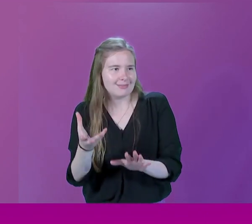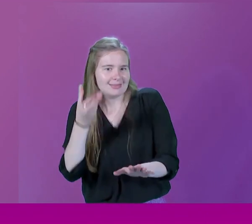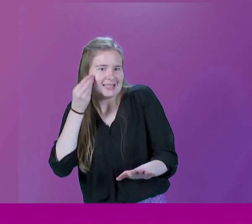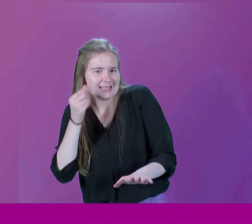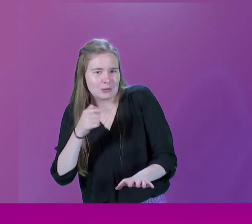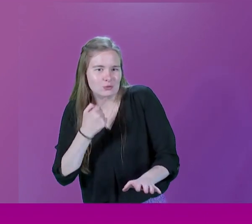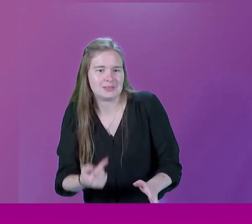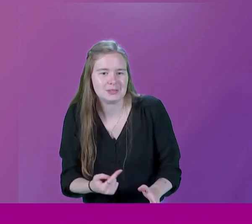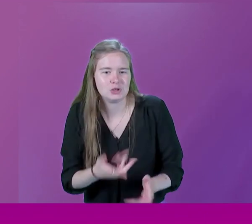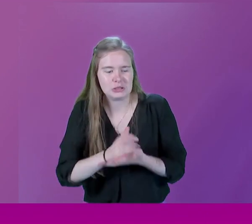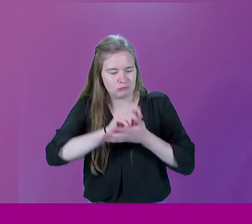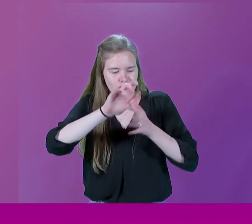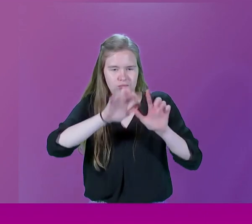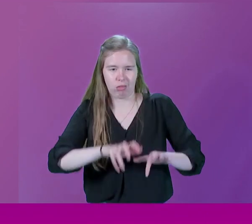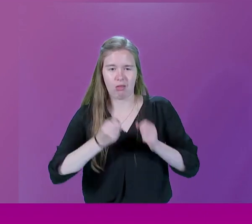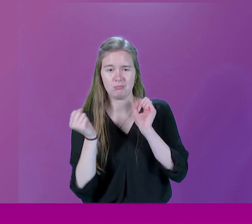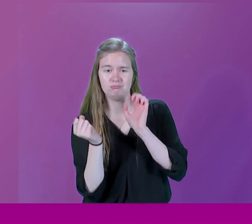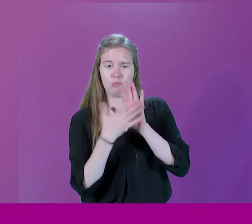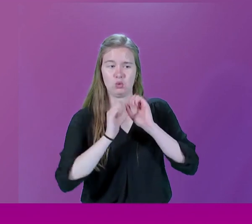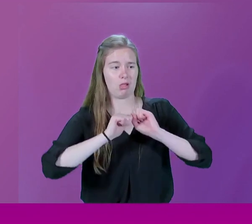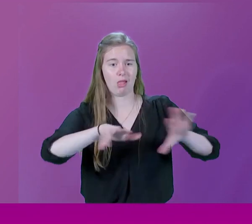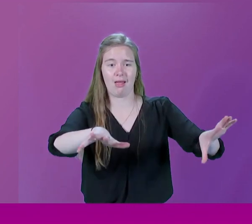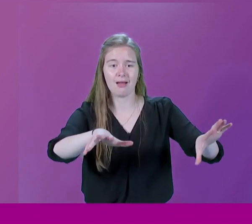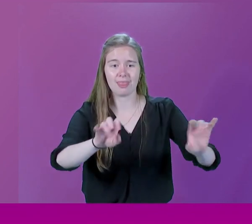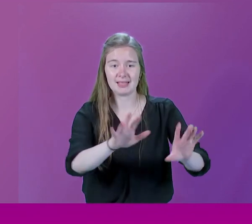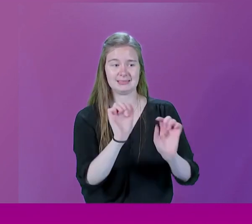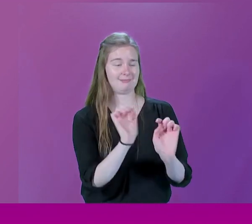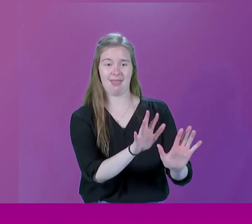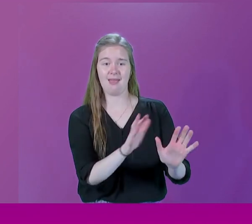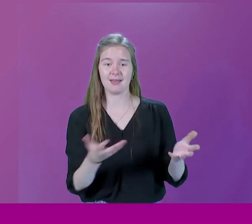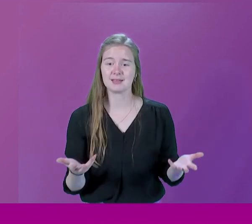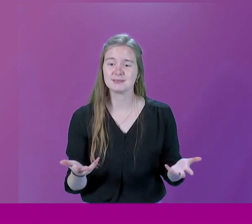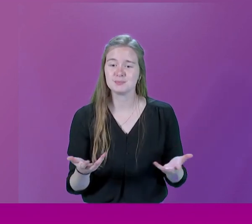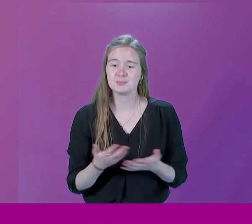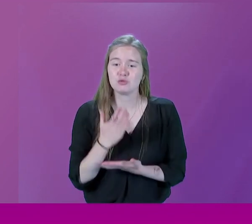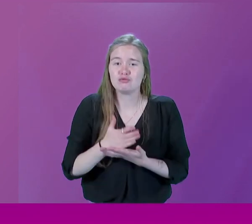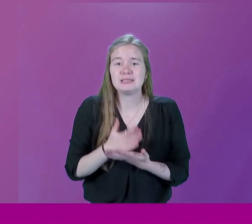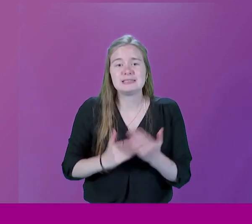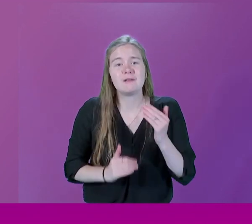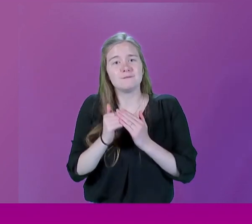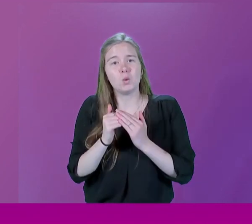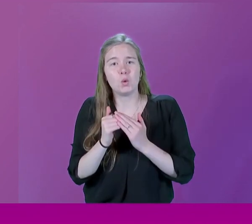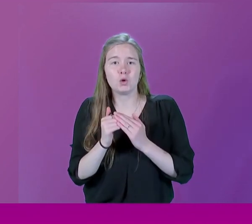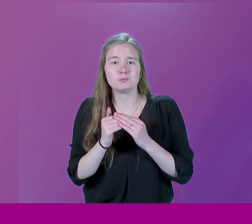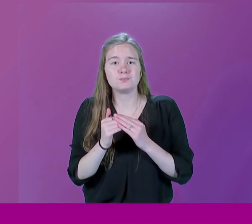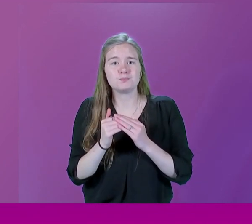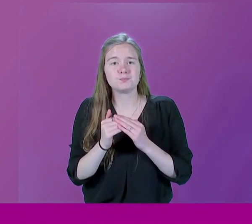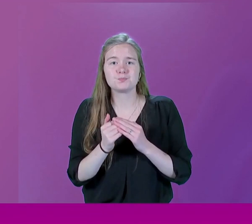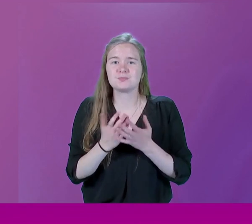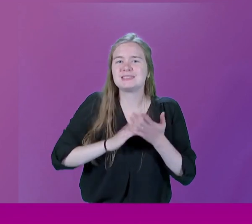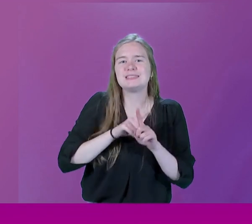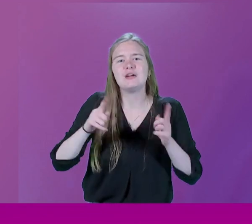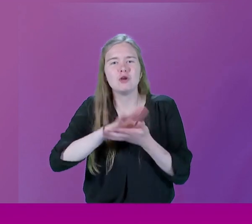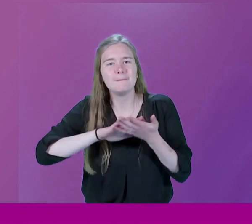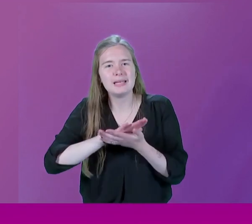to what you're saying. You've just written it, and then that's that. It's there. So that's a whole different kind of meaning,